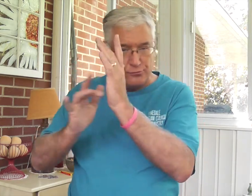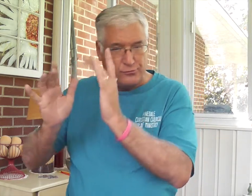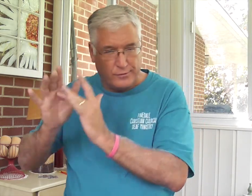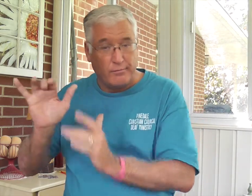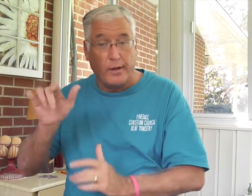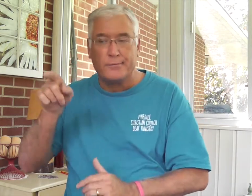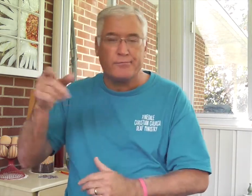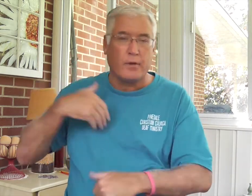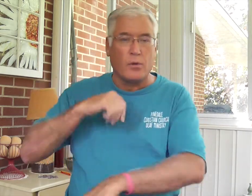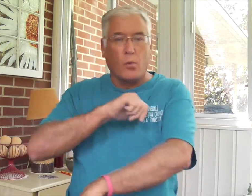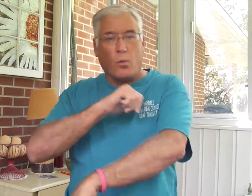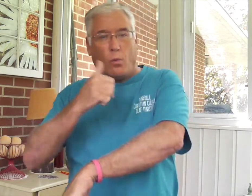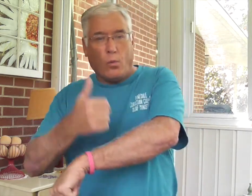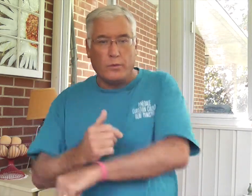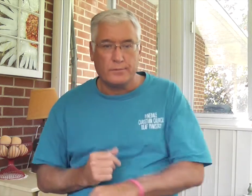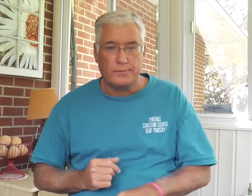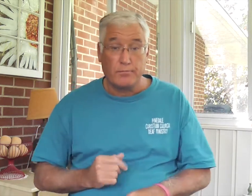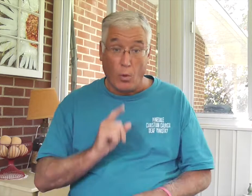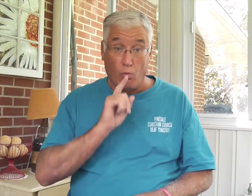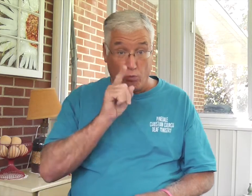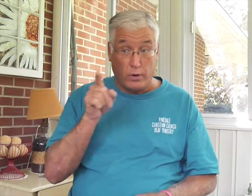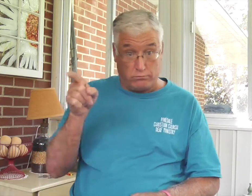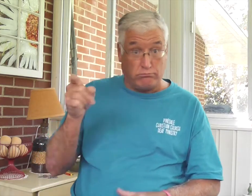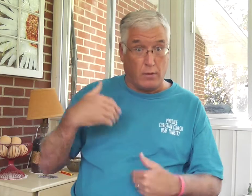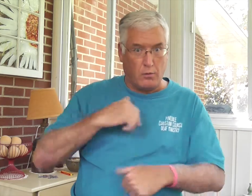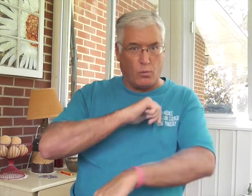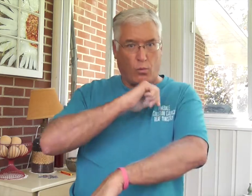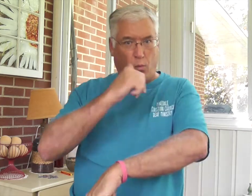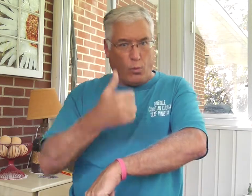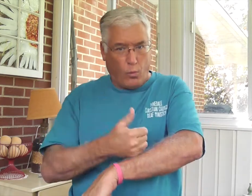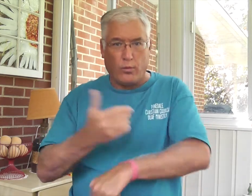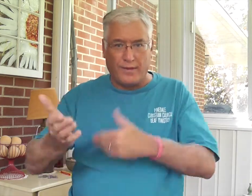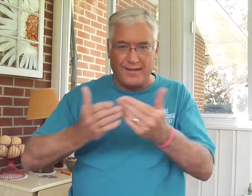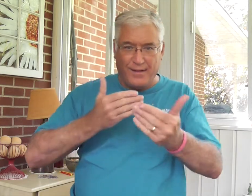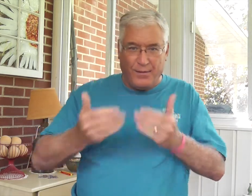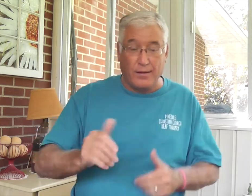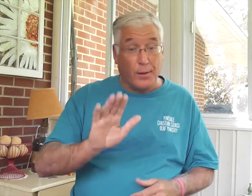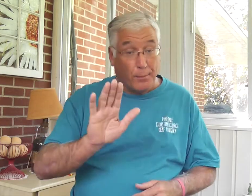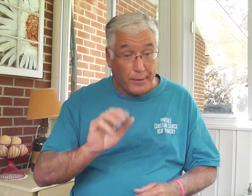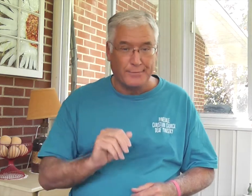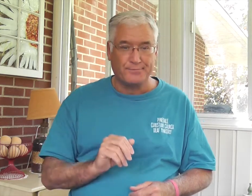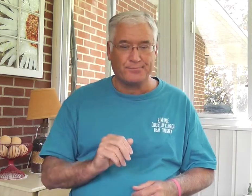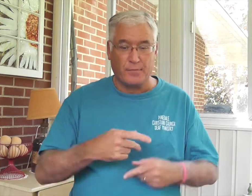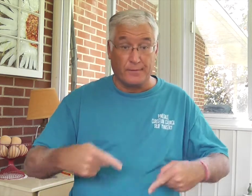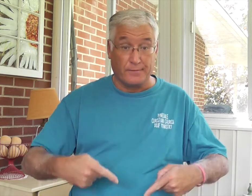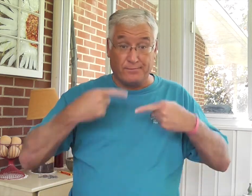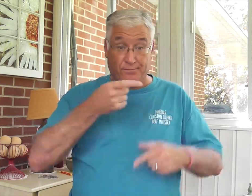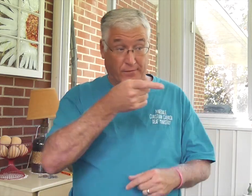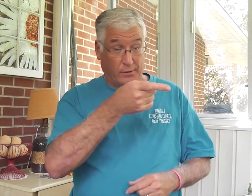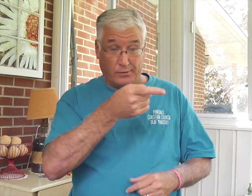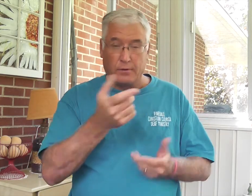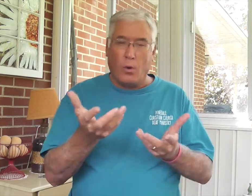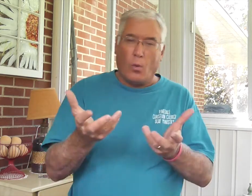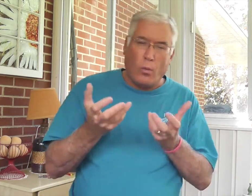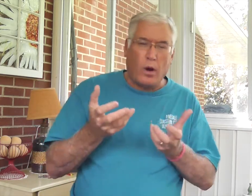they were scared that Jesus was going to have more authority than them. And they were right, he did anyway.